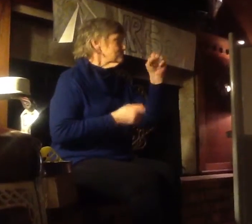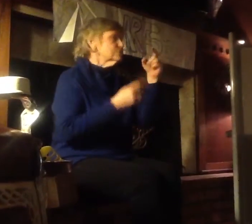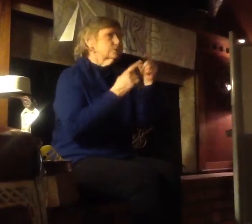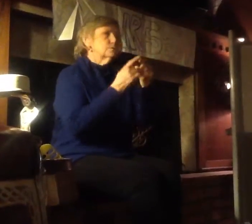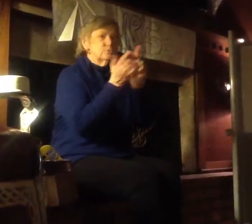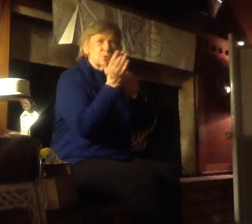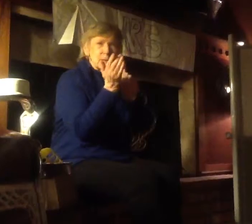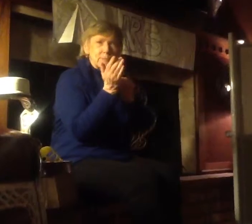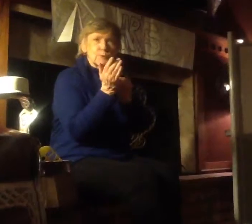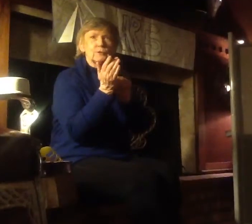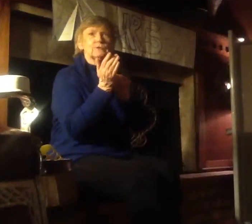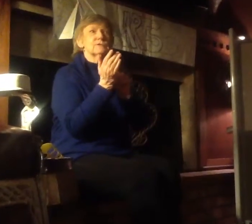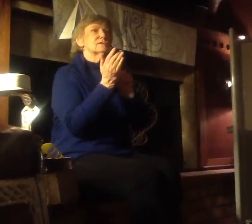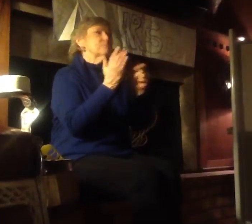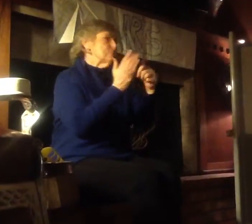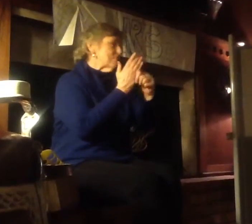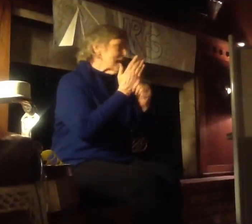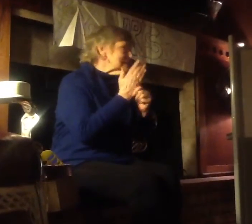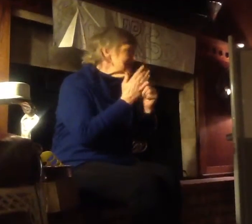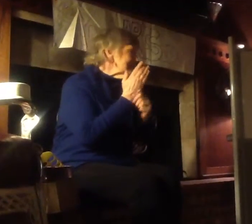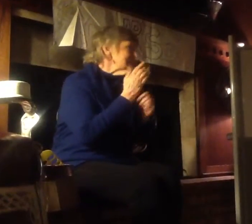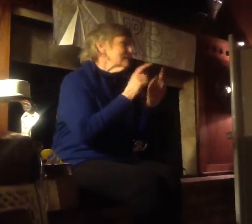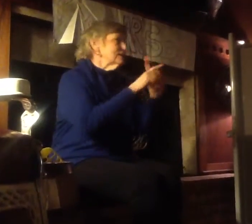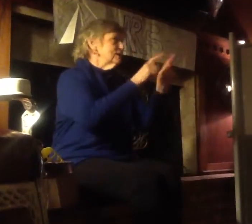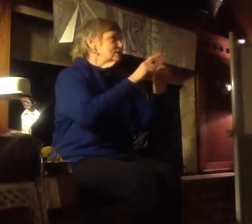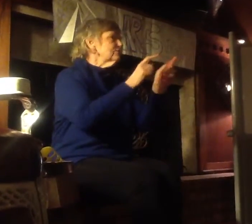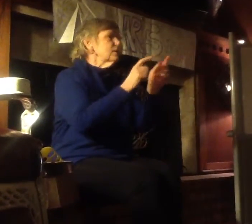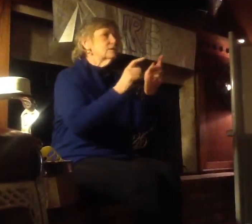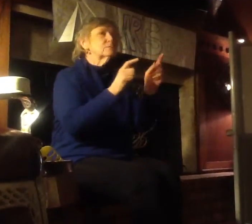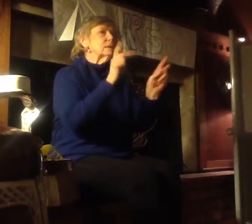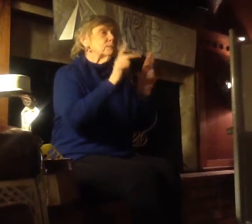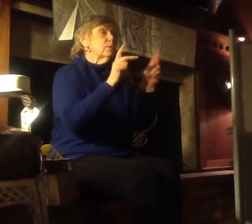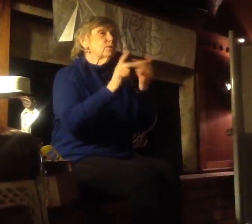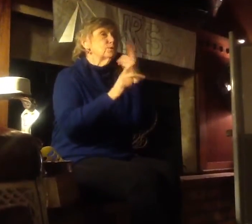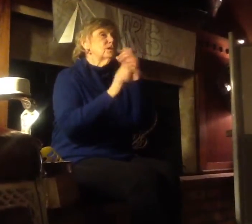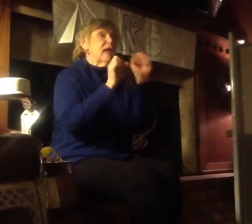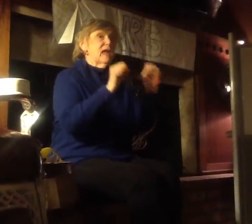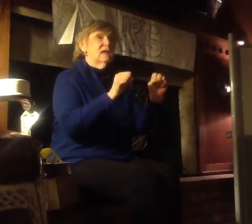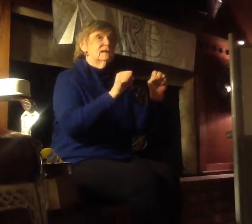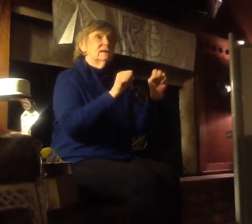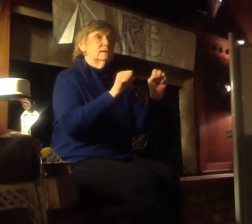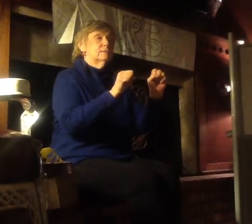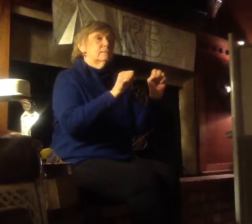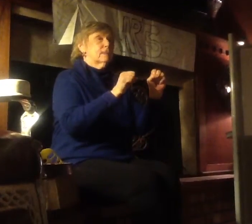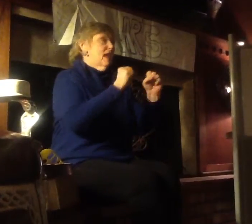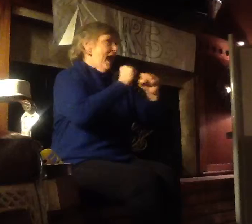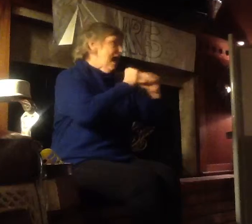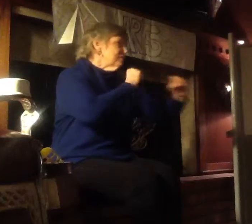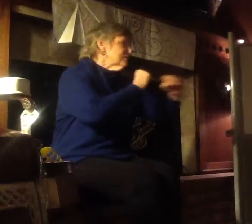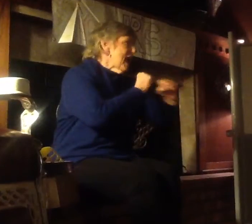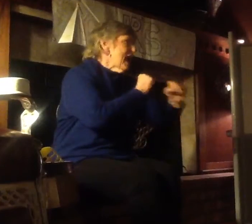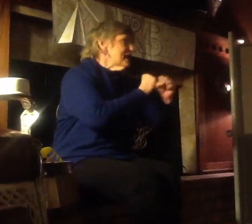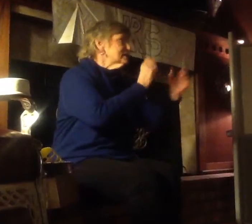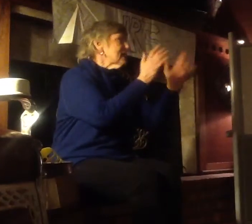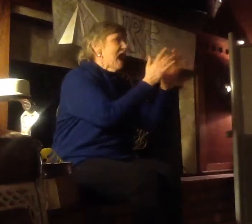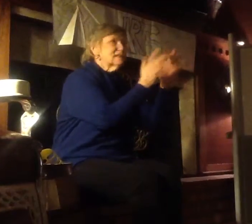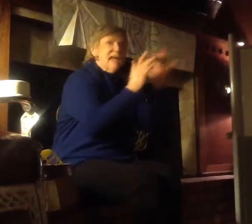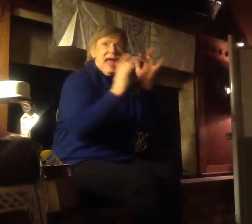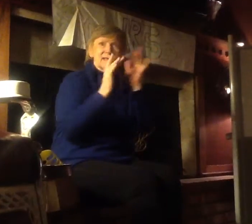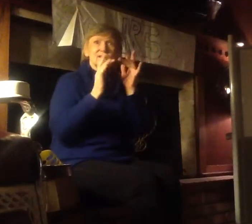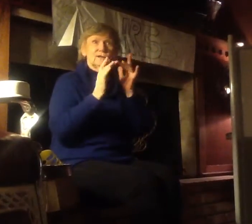releases to newspapers, magazines, different people who can